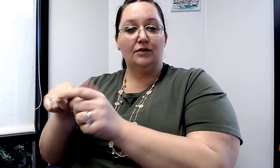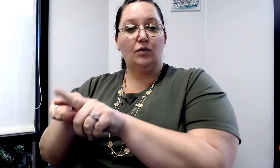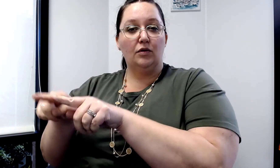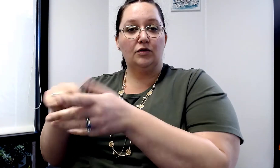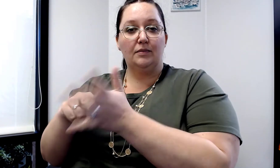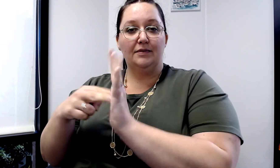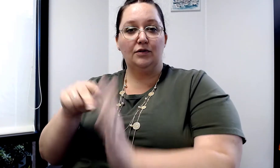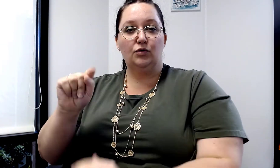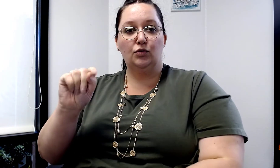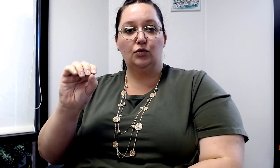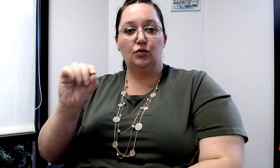with, right?